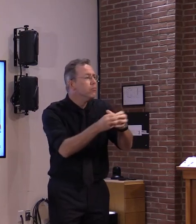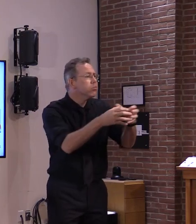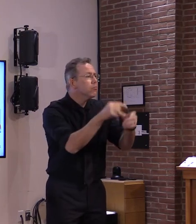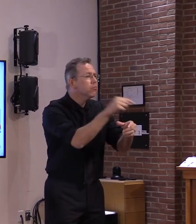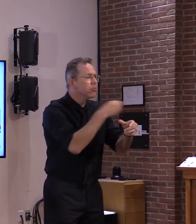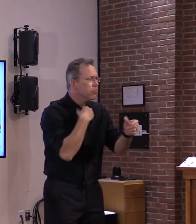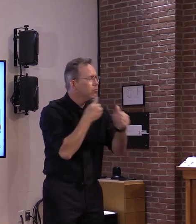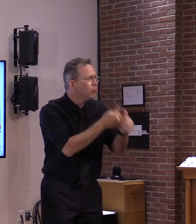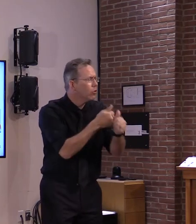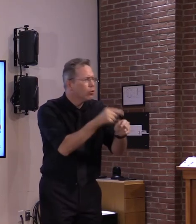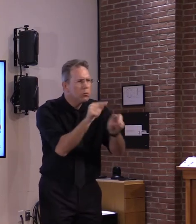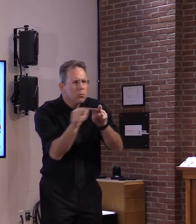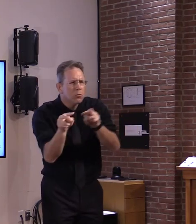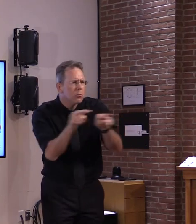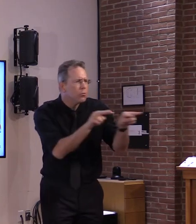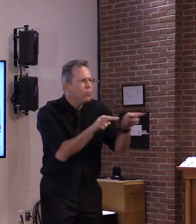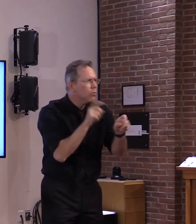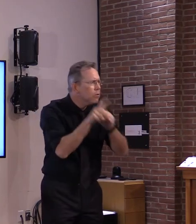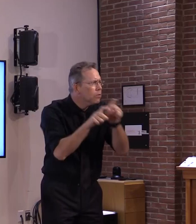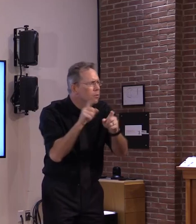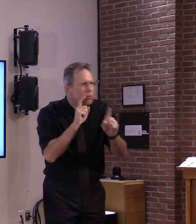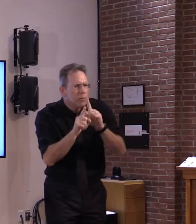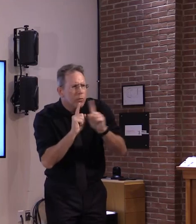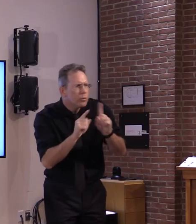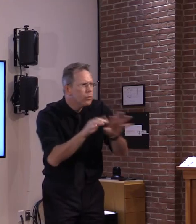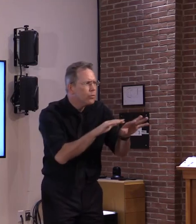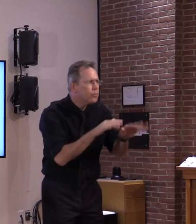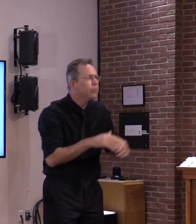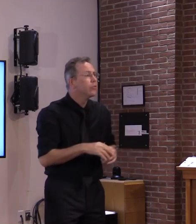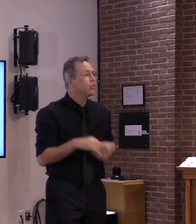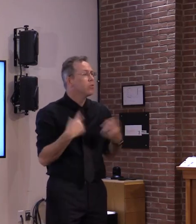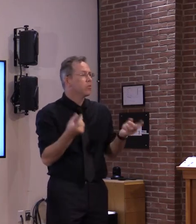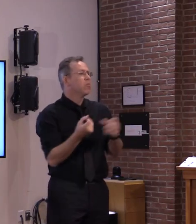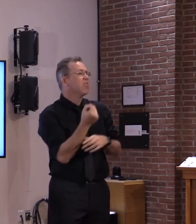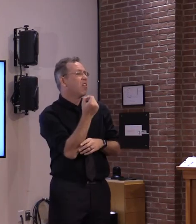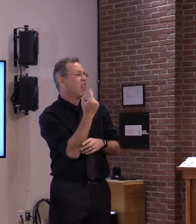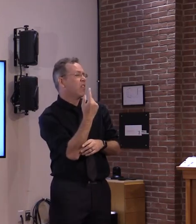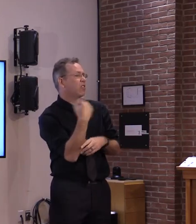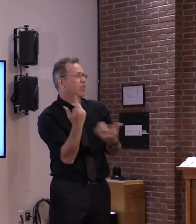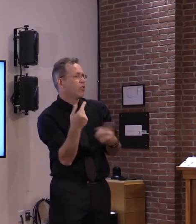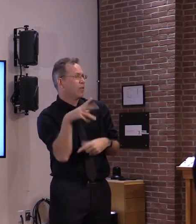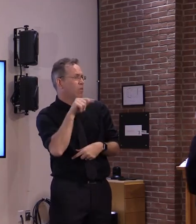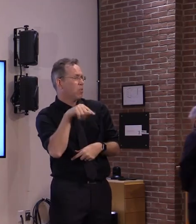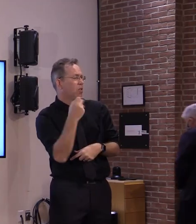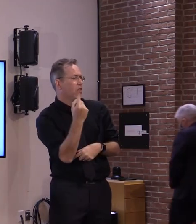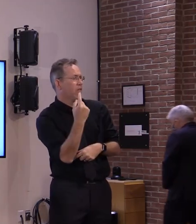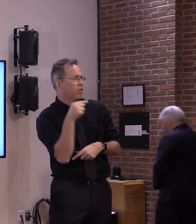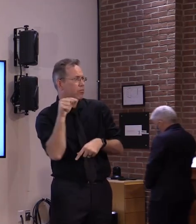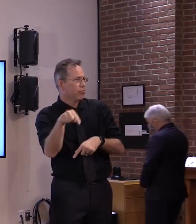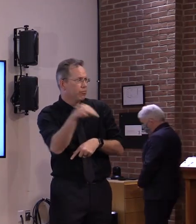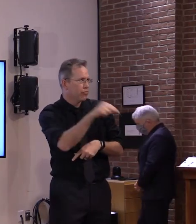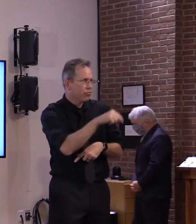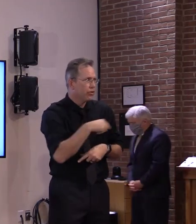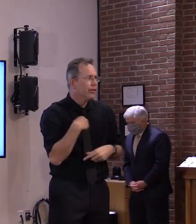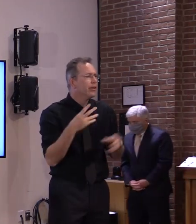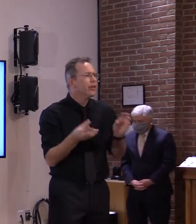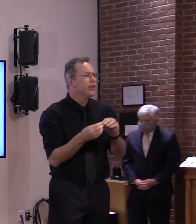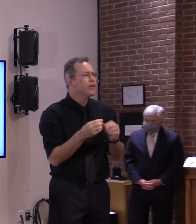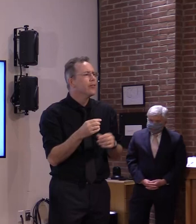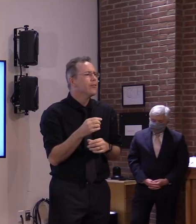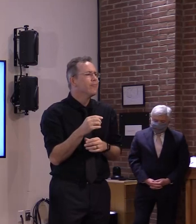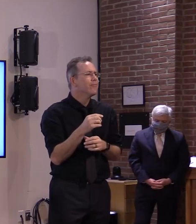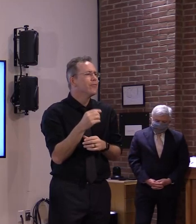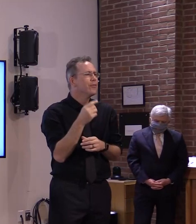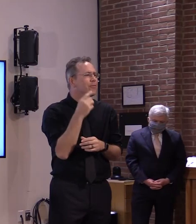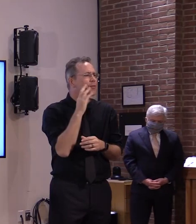There are approximately 11 outbreaks, including what I will call the ice sports teams outbreak in central